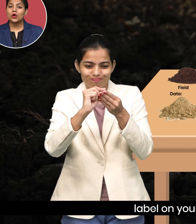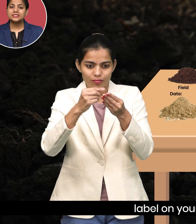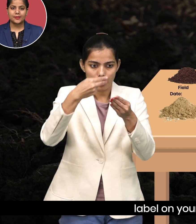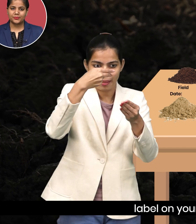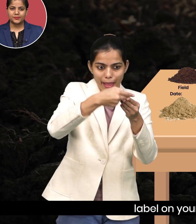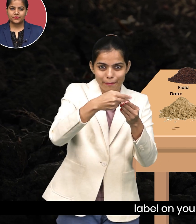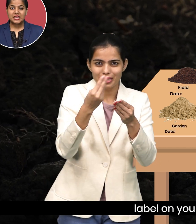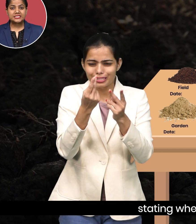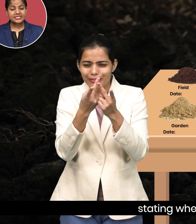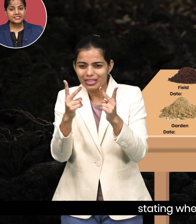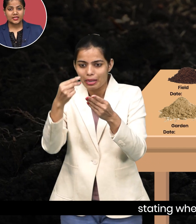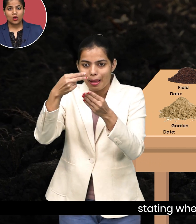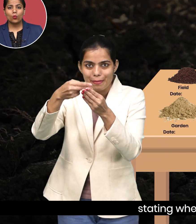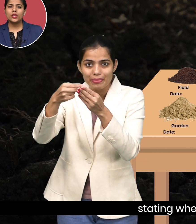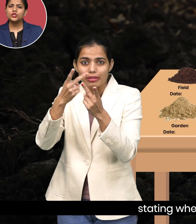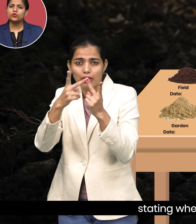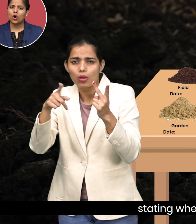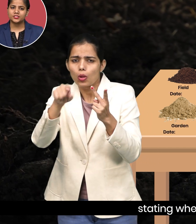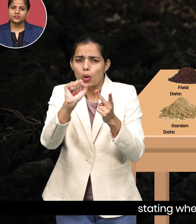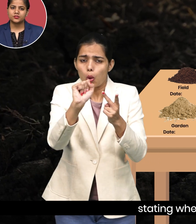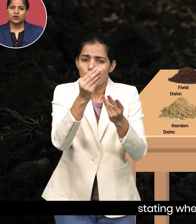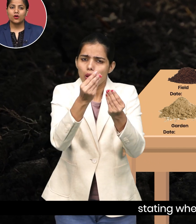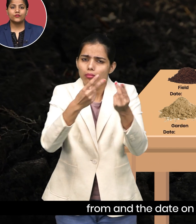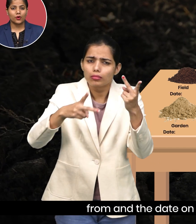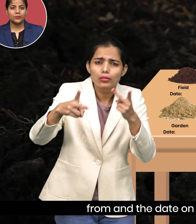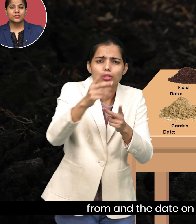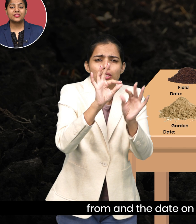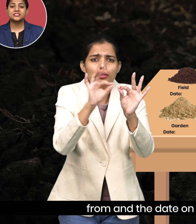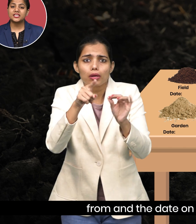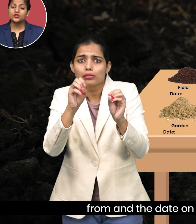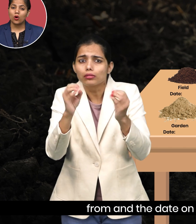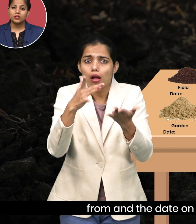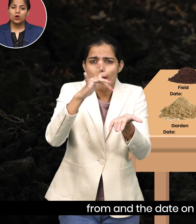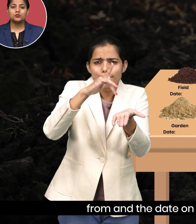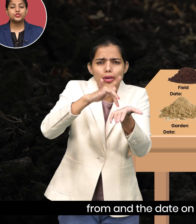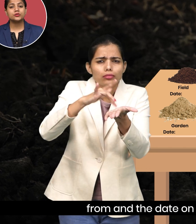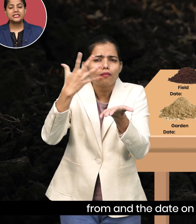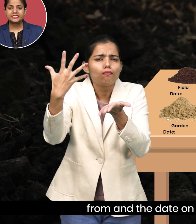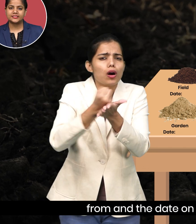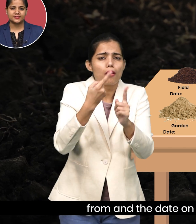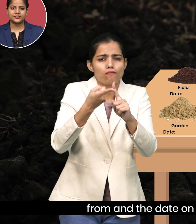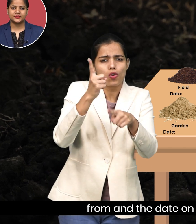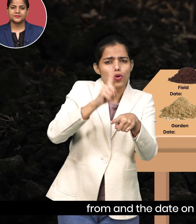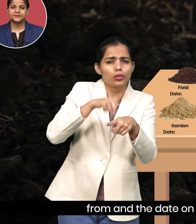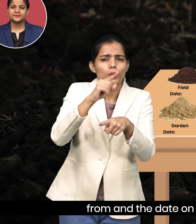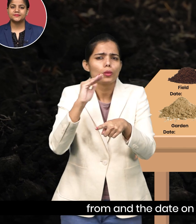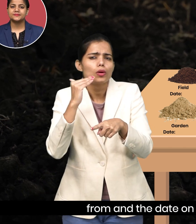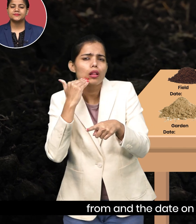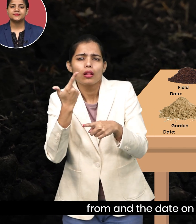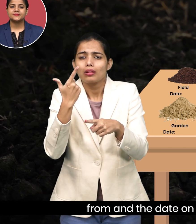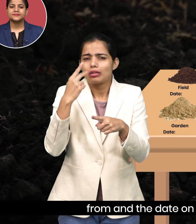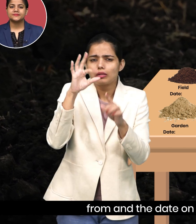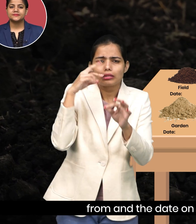your soil sample, stating where you got it from and the date on which you collected it.